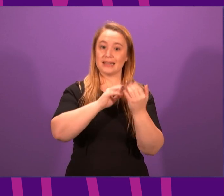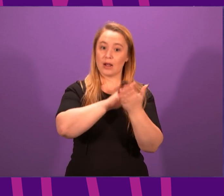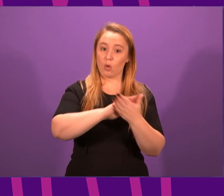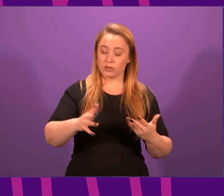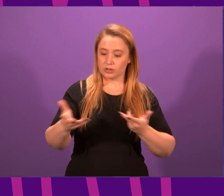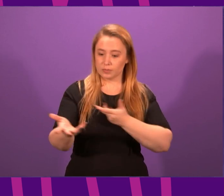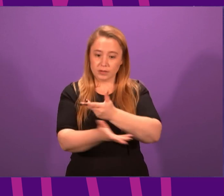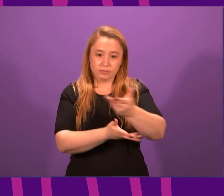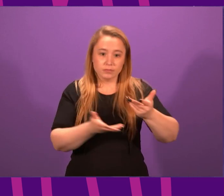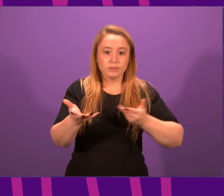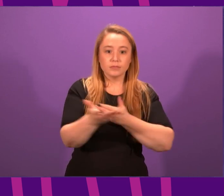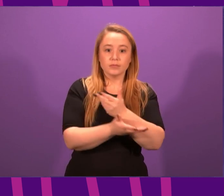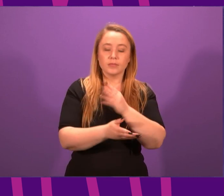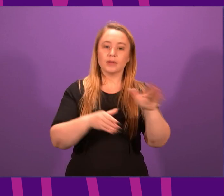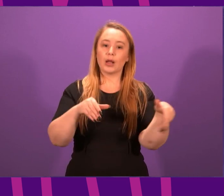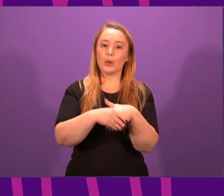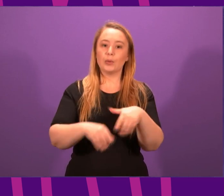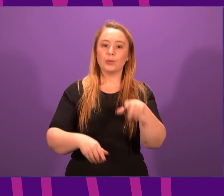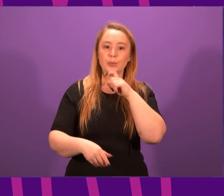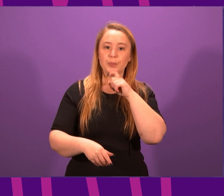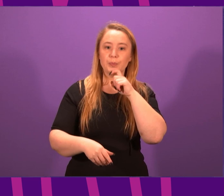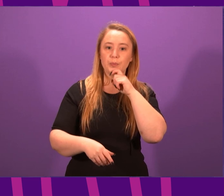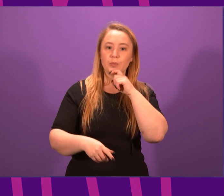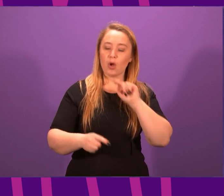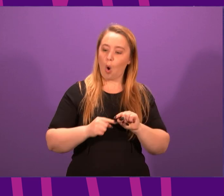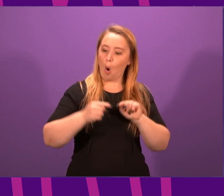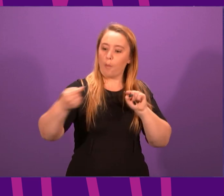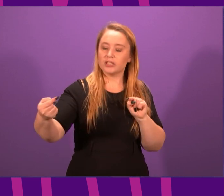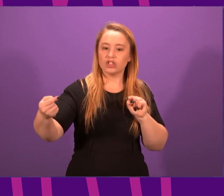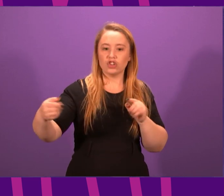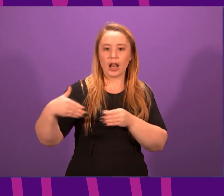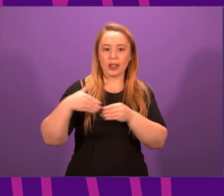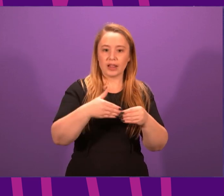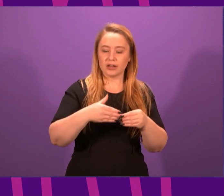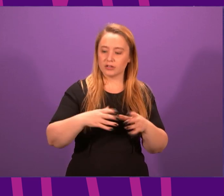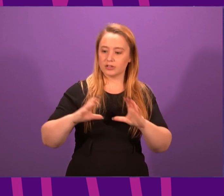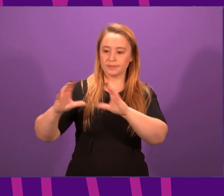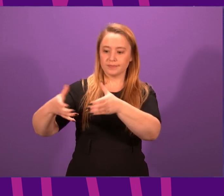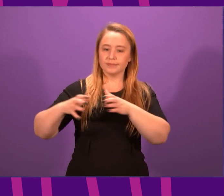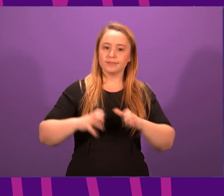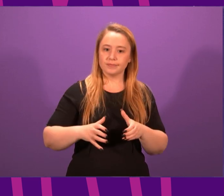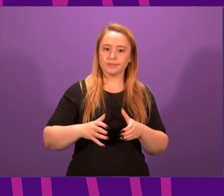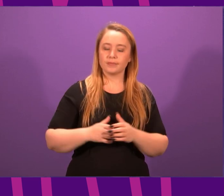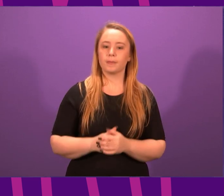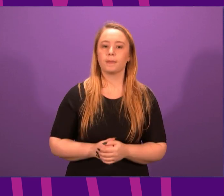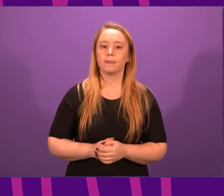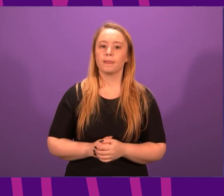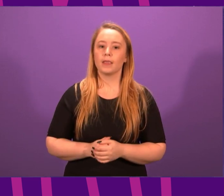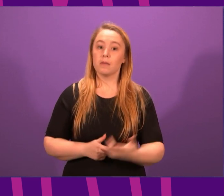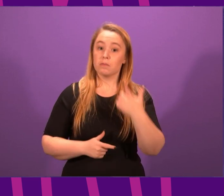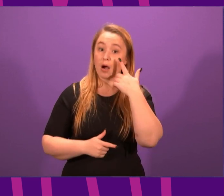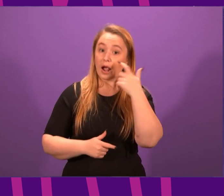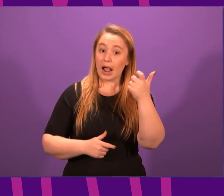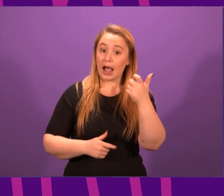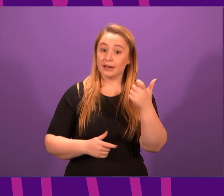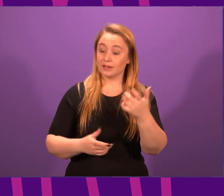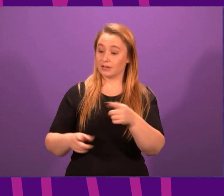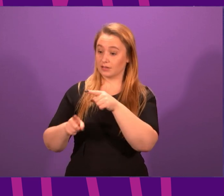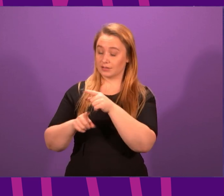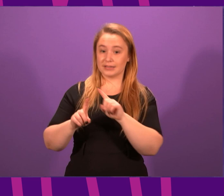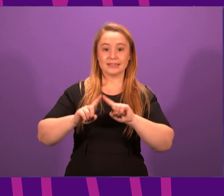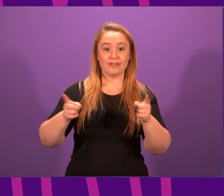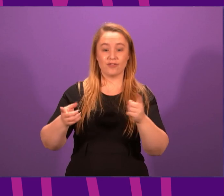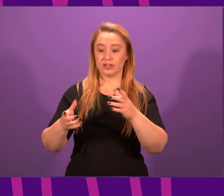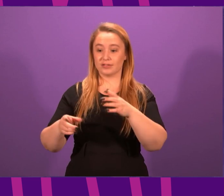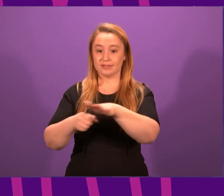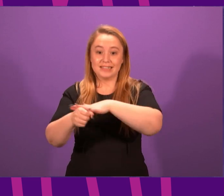those consultations included discussions with opposition leaders. Of course, it's not possible to accommodate all the asks of different